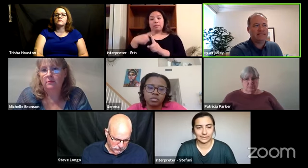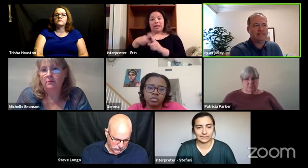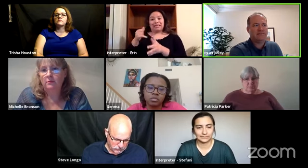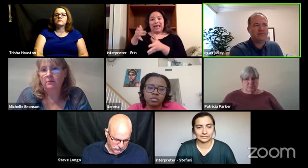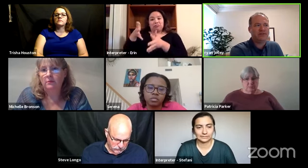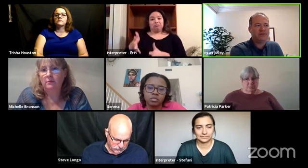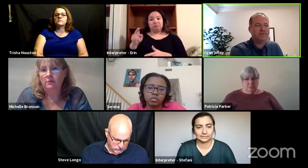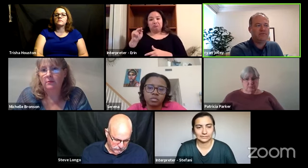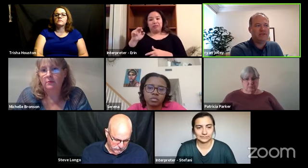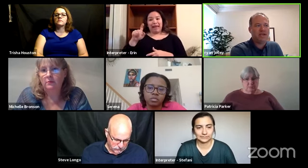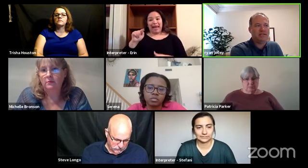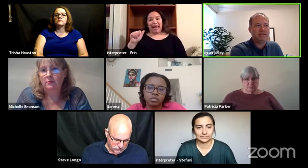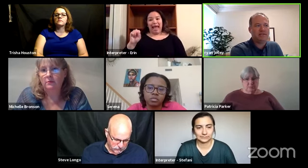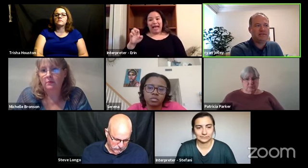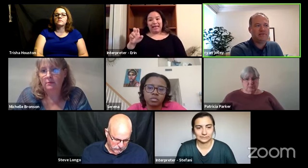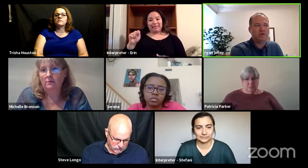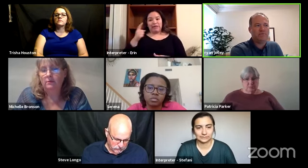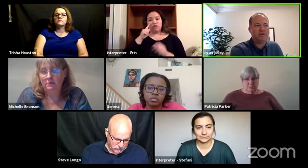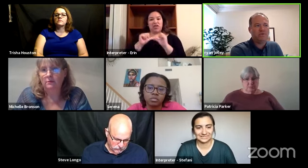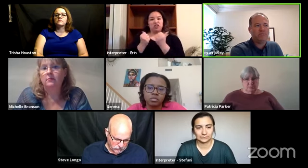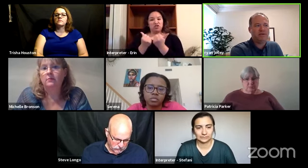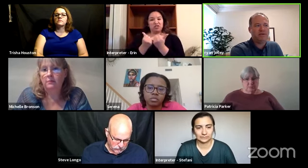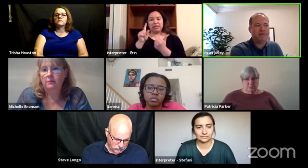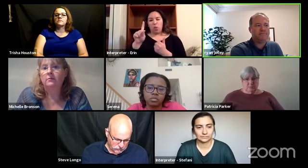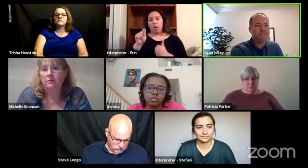assets for the agency is 1.1 million.